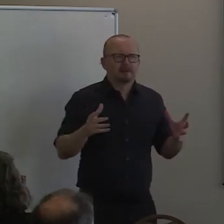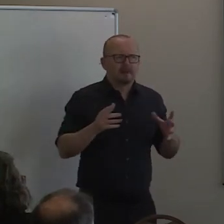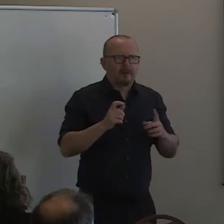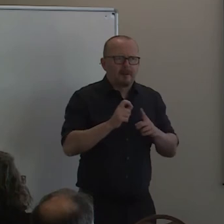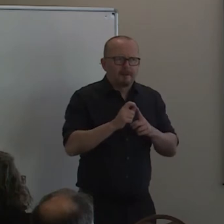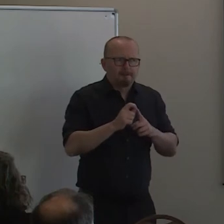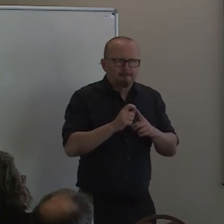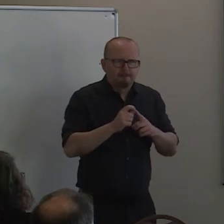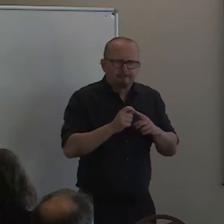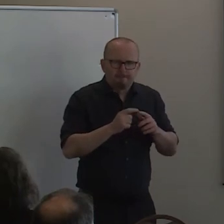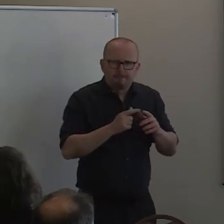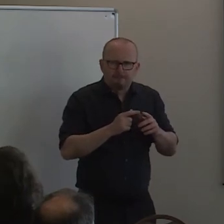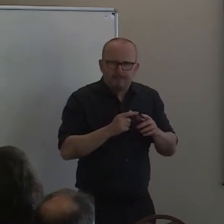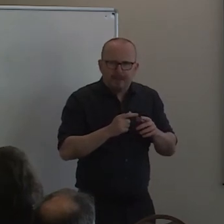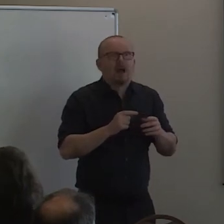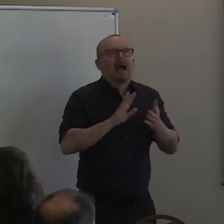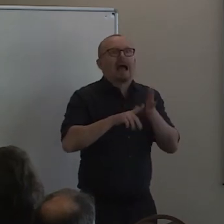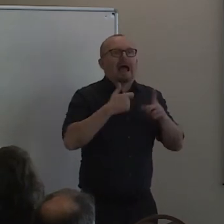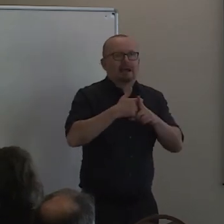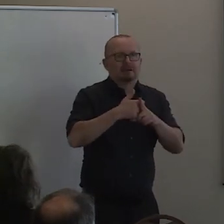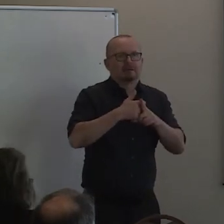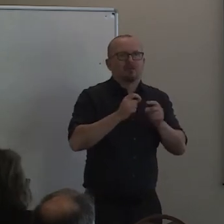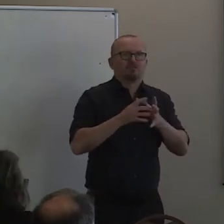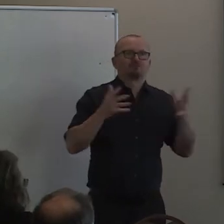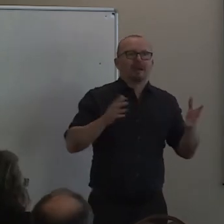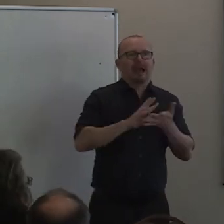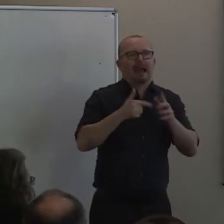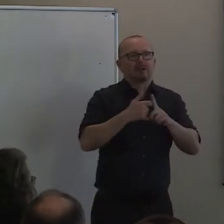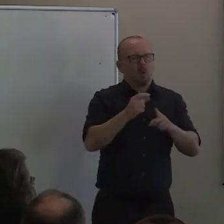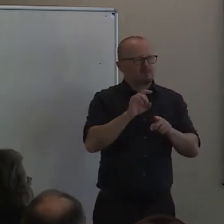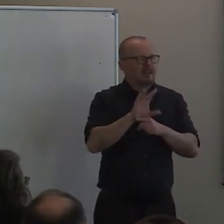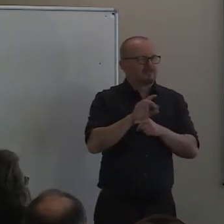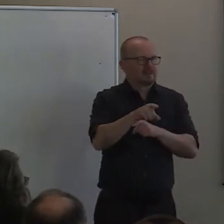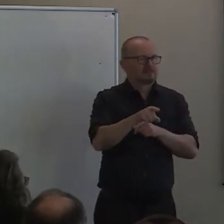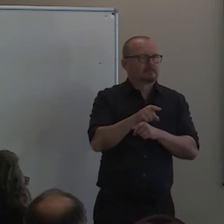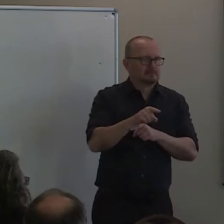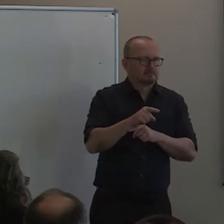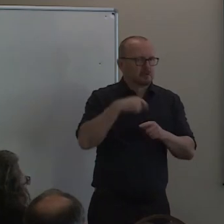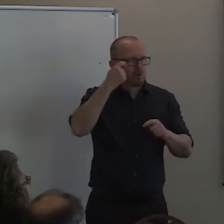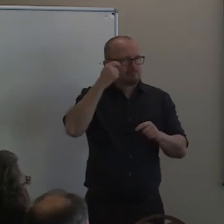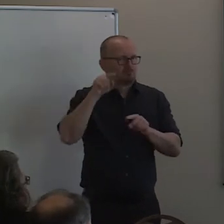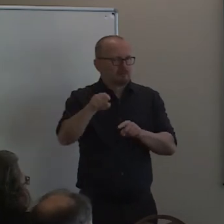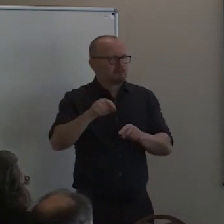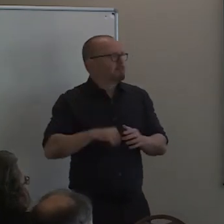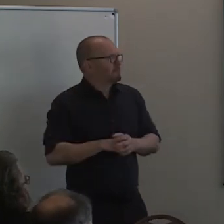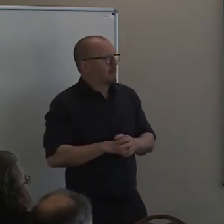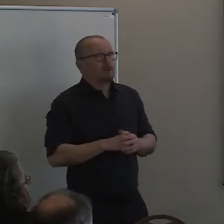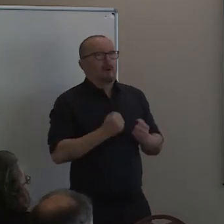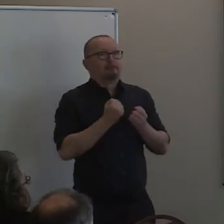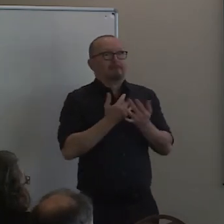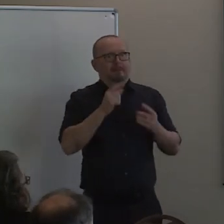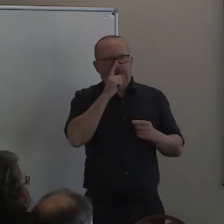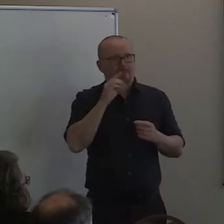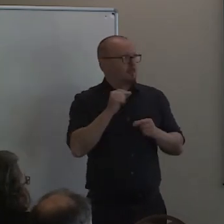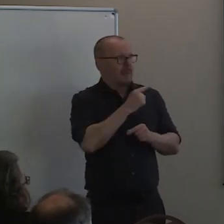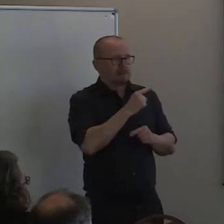and I'm sure you've read articles about what's happened here. So basically, many people came to blame Facebook and